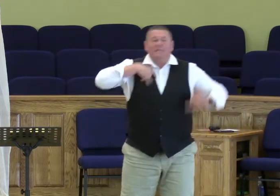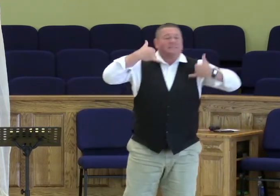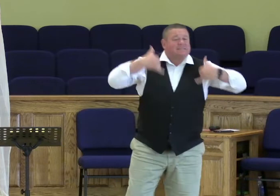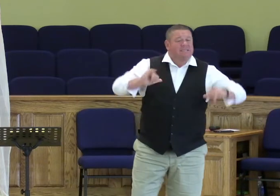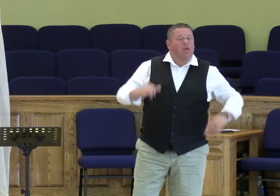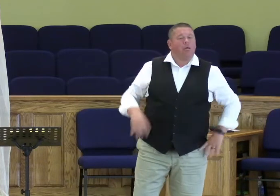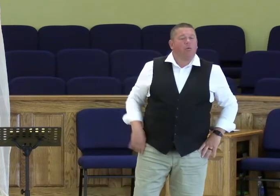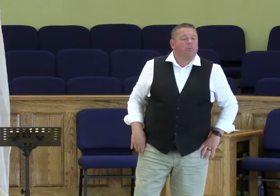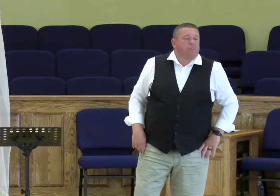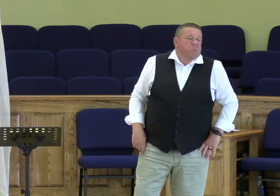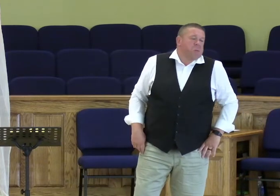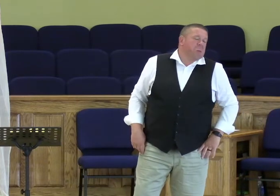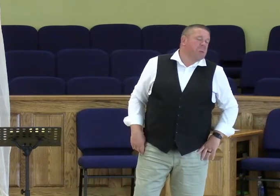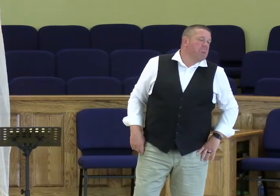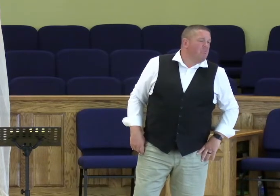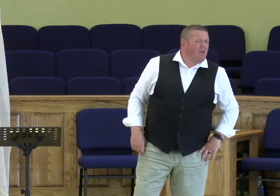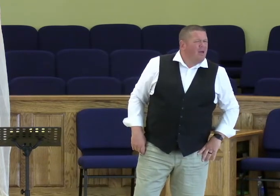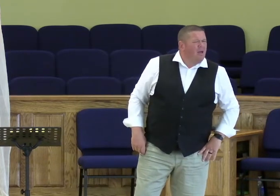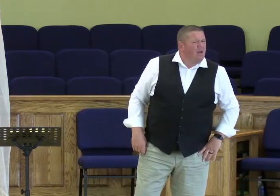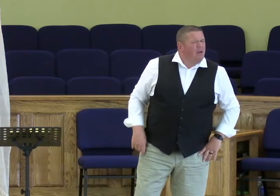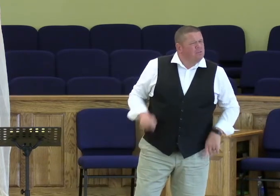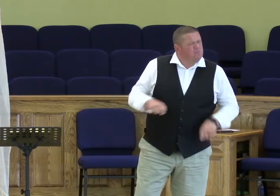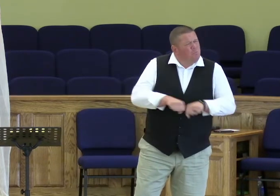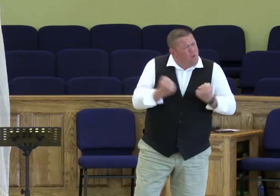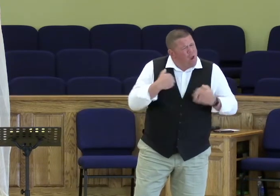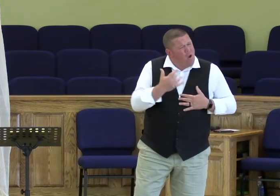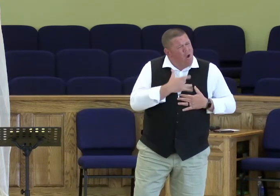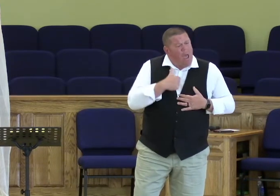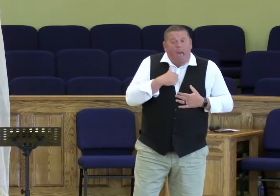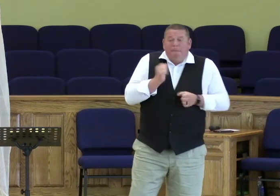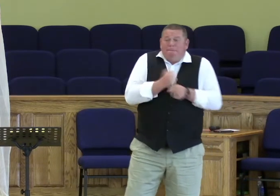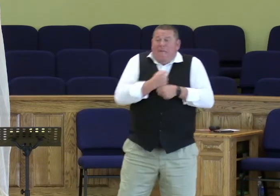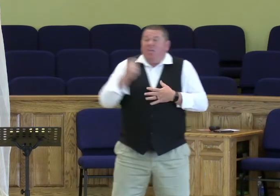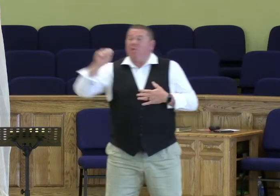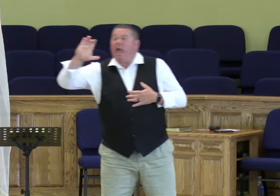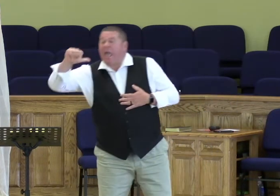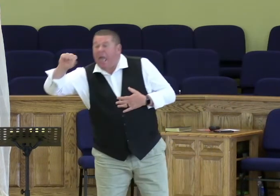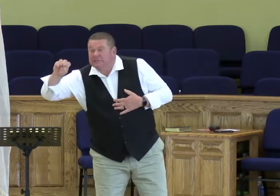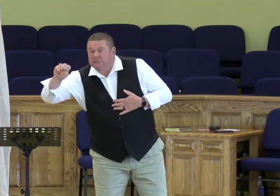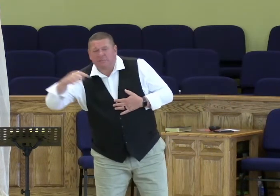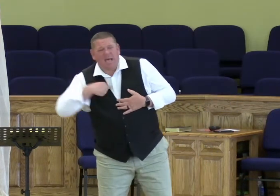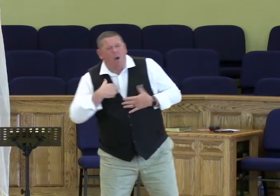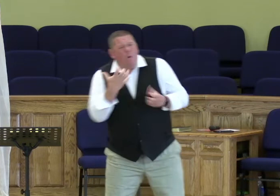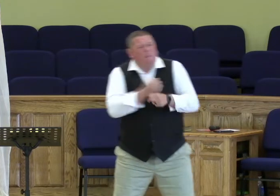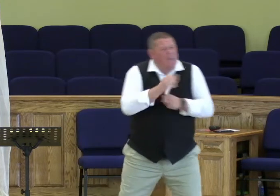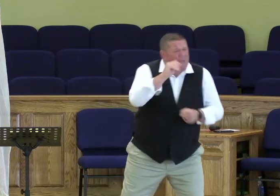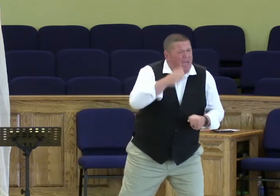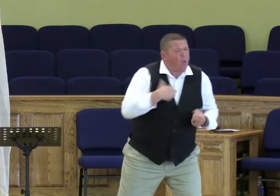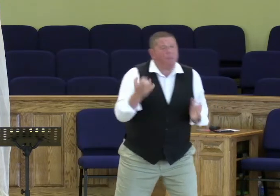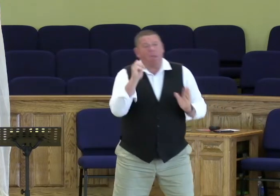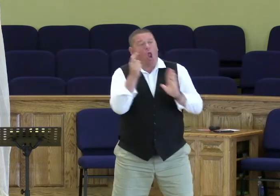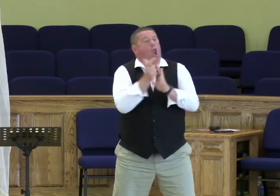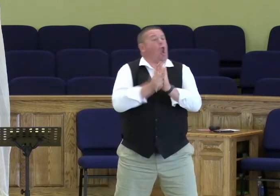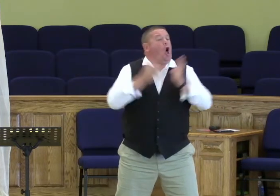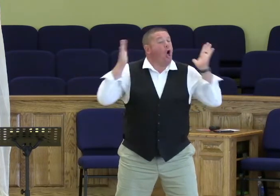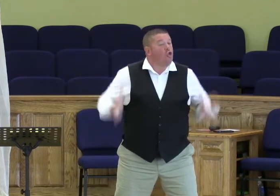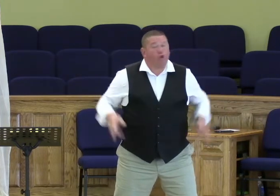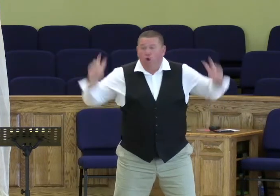has not heard the gospel, and we're just like, oh, no, that should break our hearts. And I want to make the case. I want to